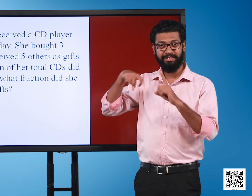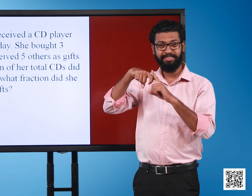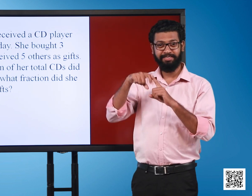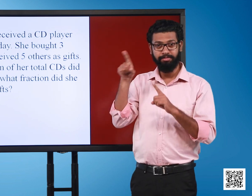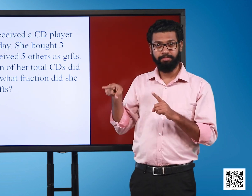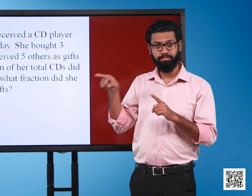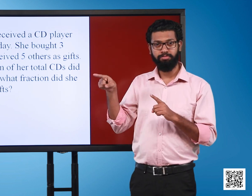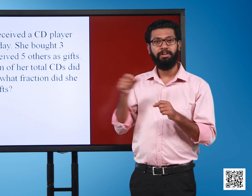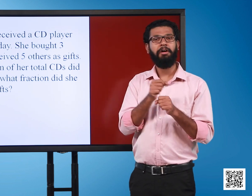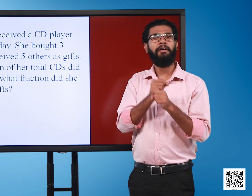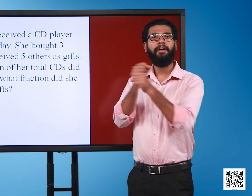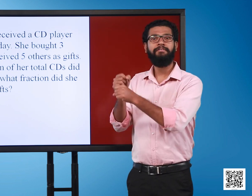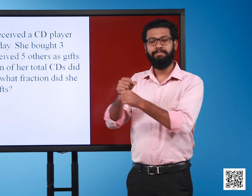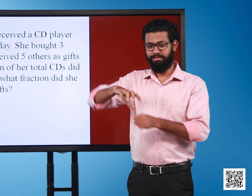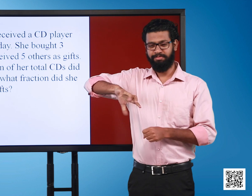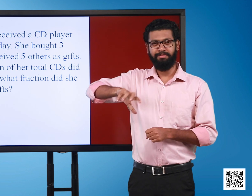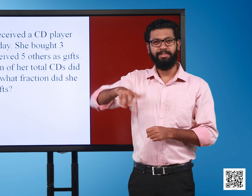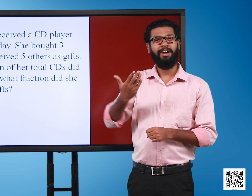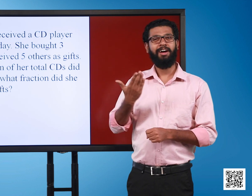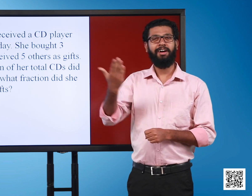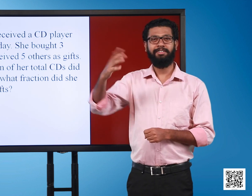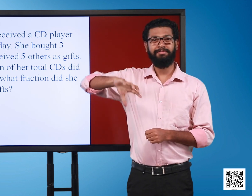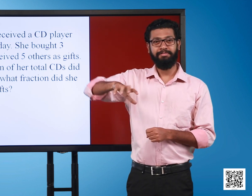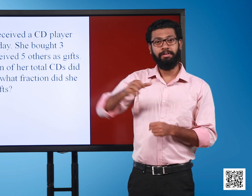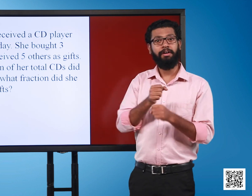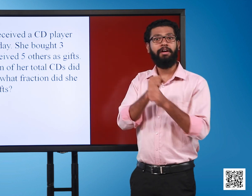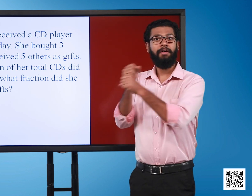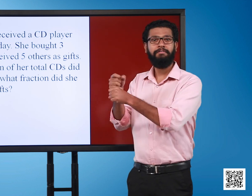Kristen received a CD player for her birthday.